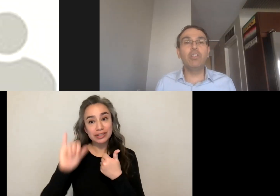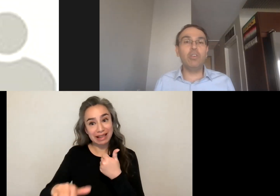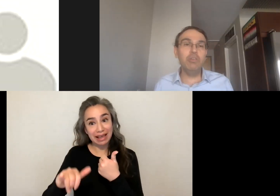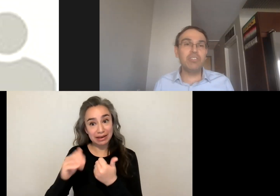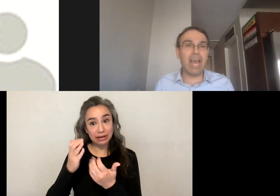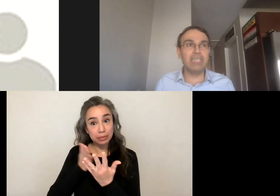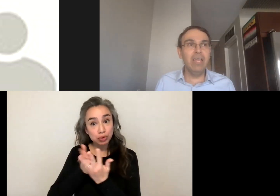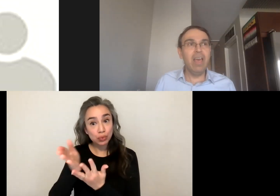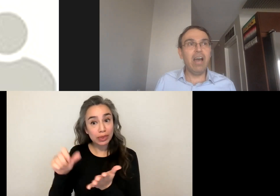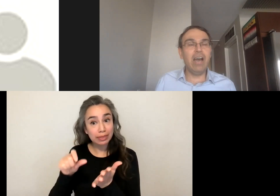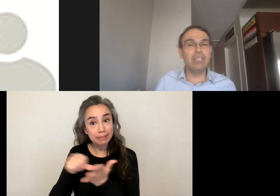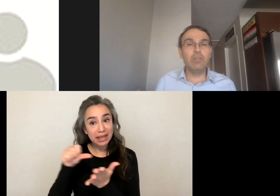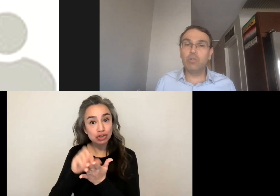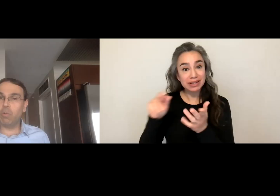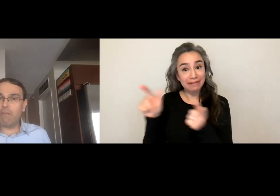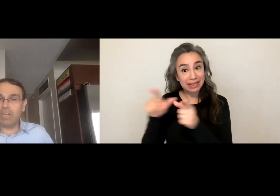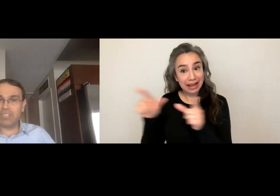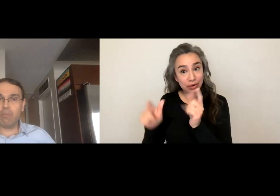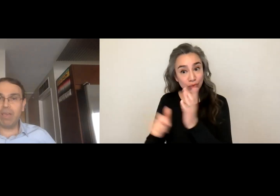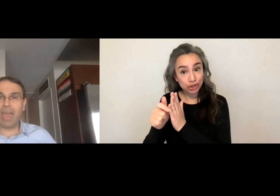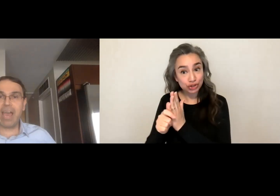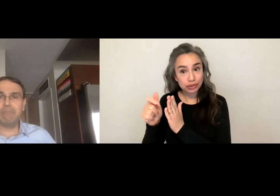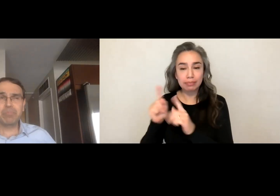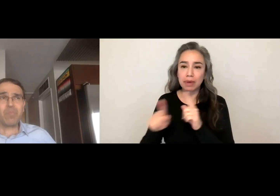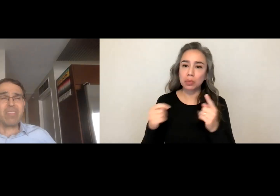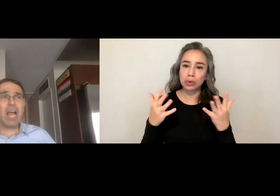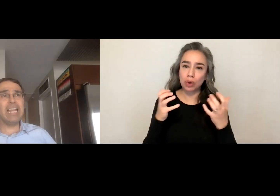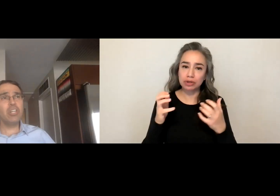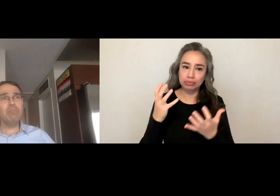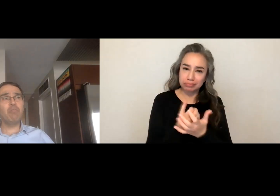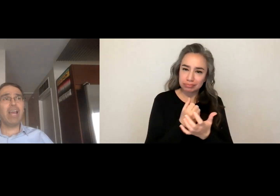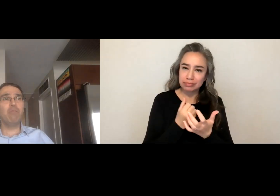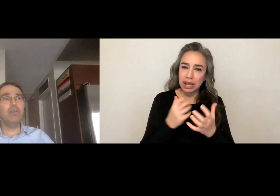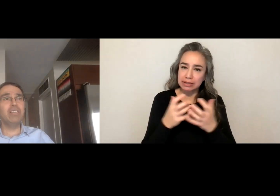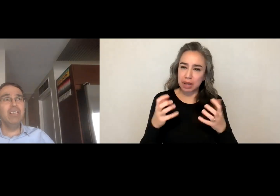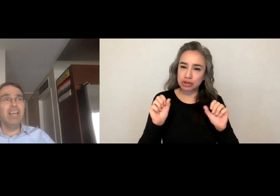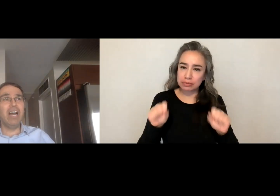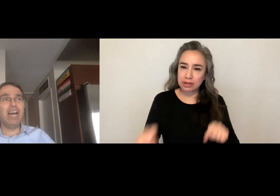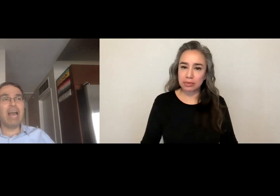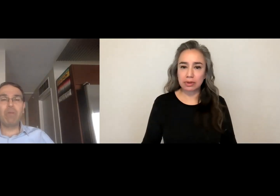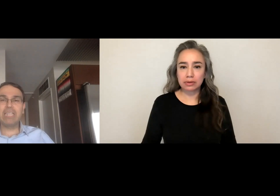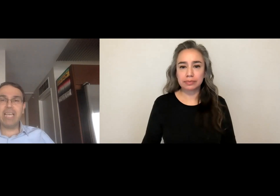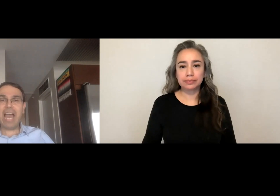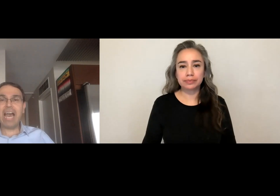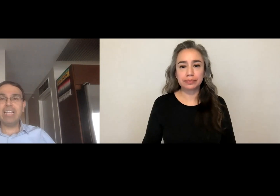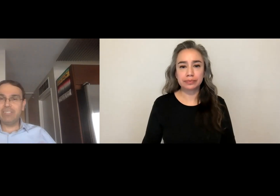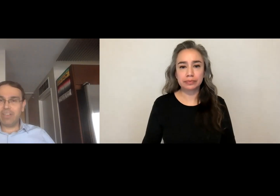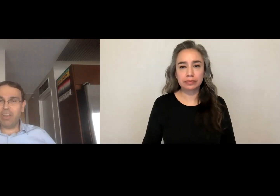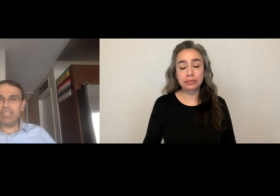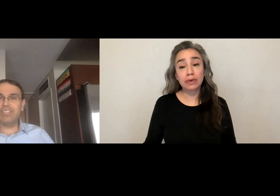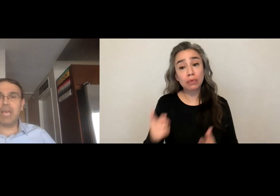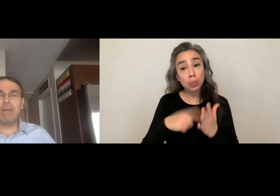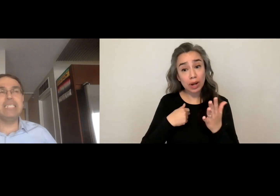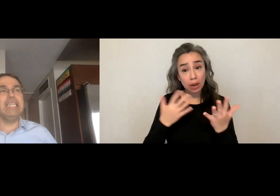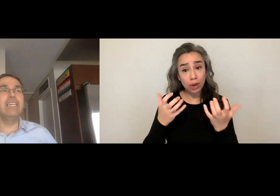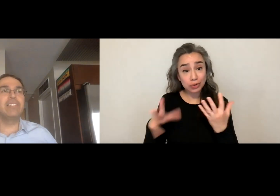want to use that to whatever extent we can. And in terms of what I would like to add, it's